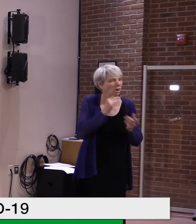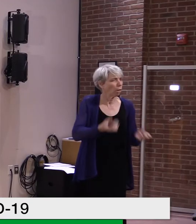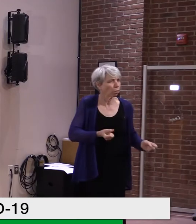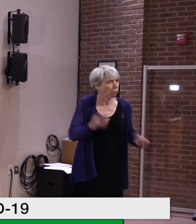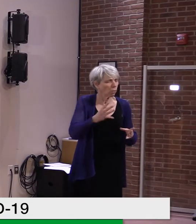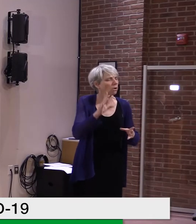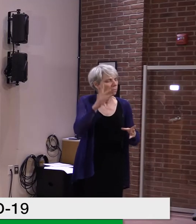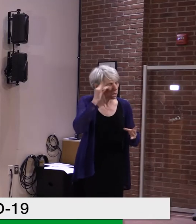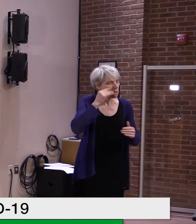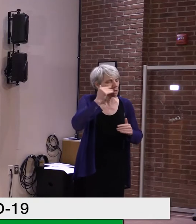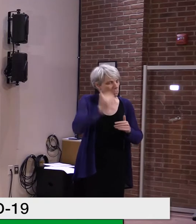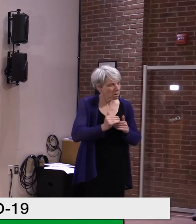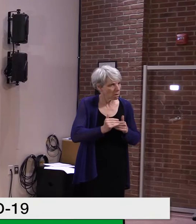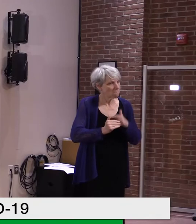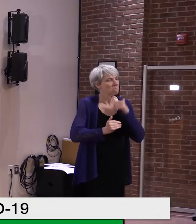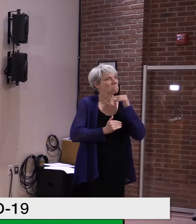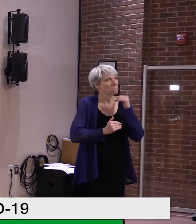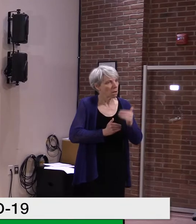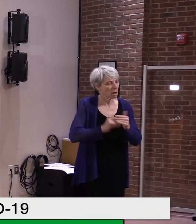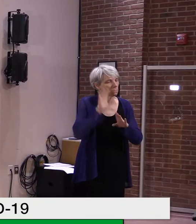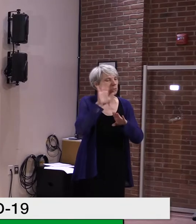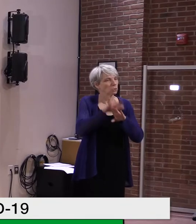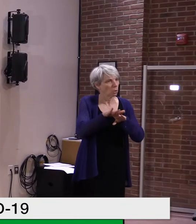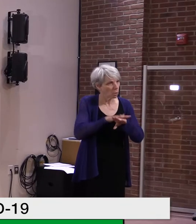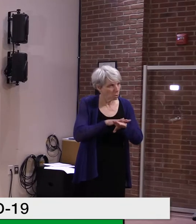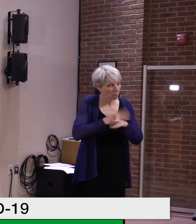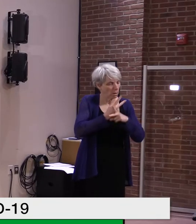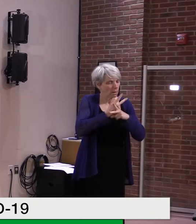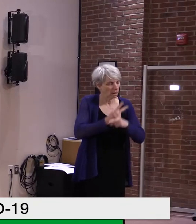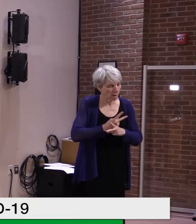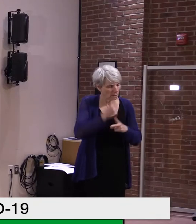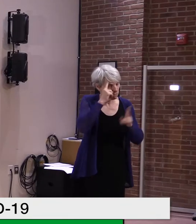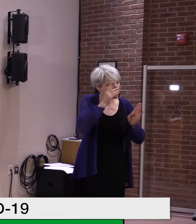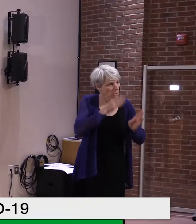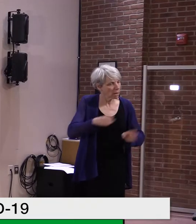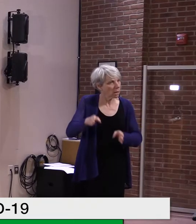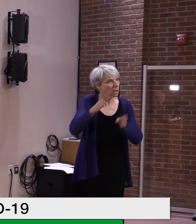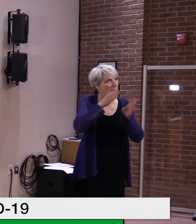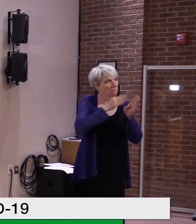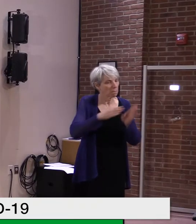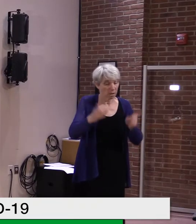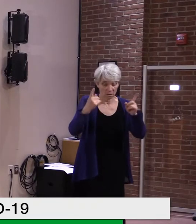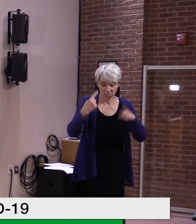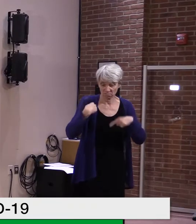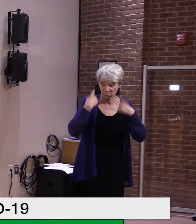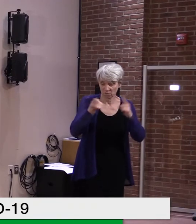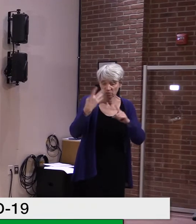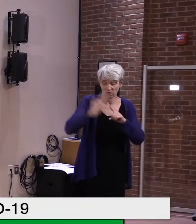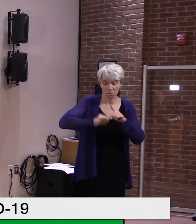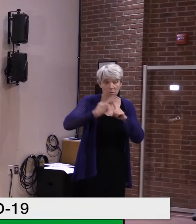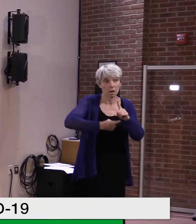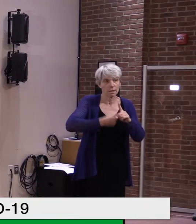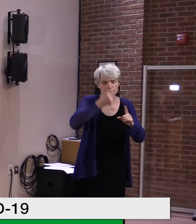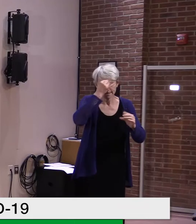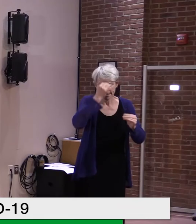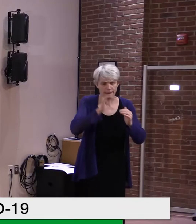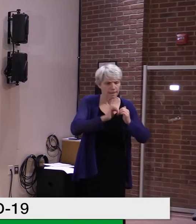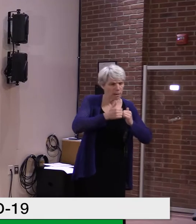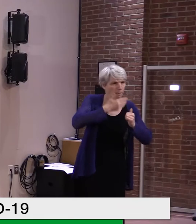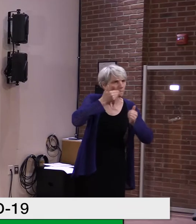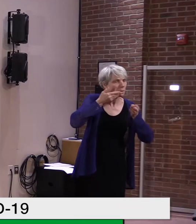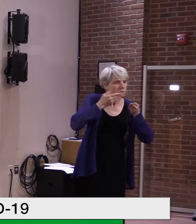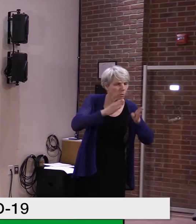program. It's been done carefully over the course of the last several months in terms of what we're